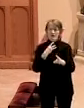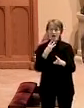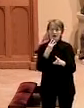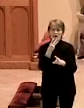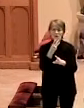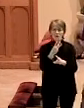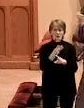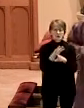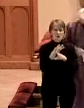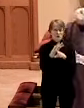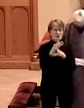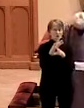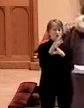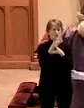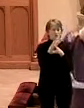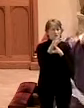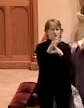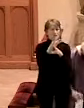of the